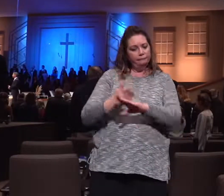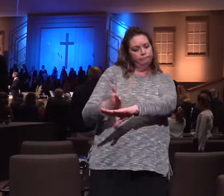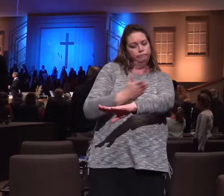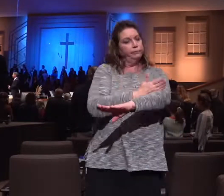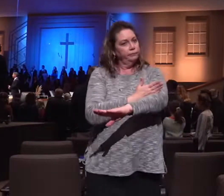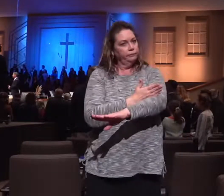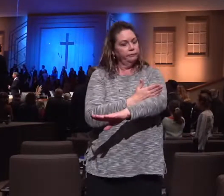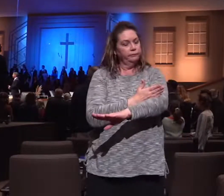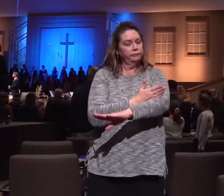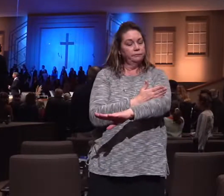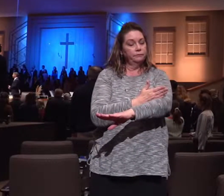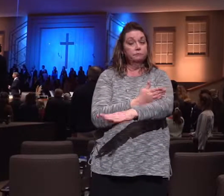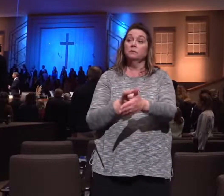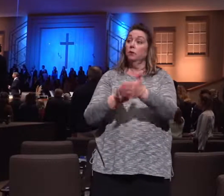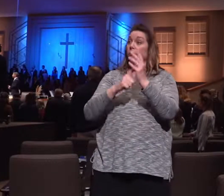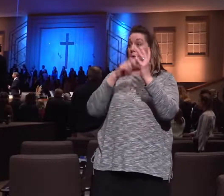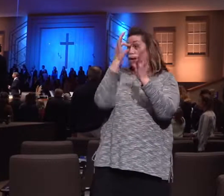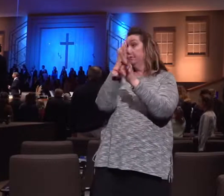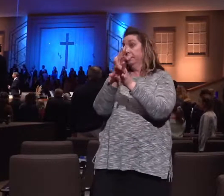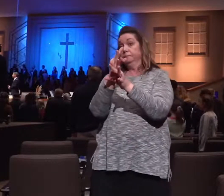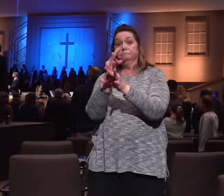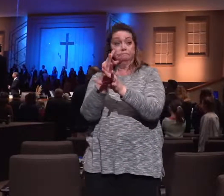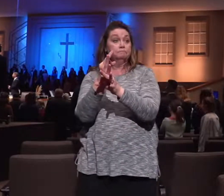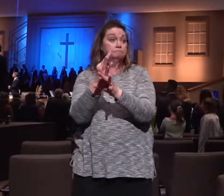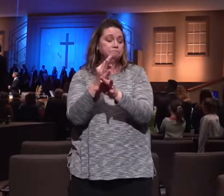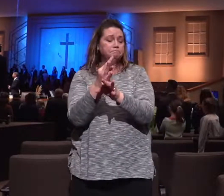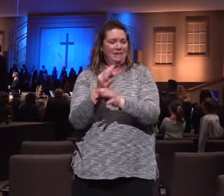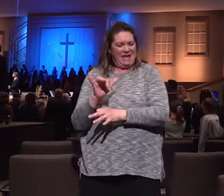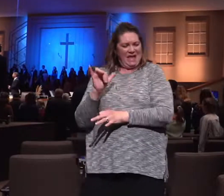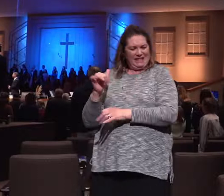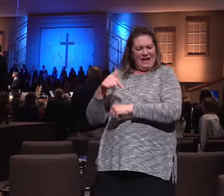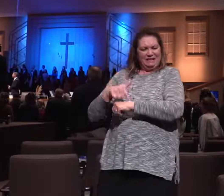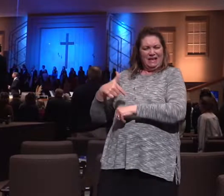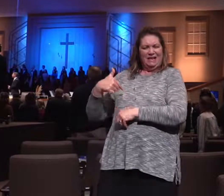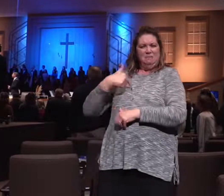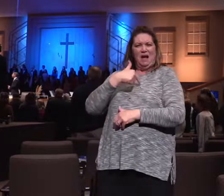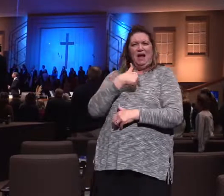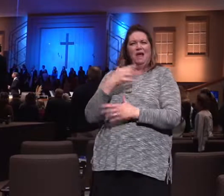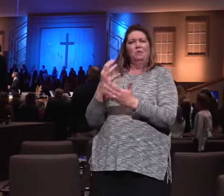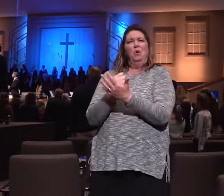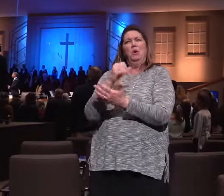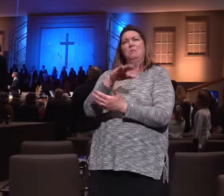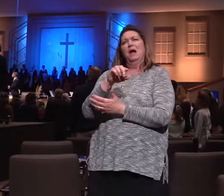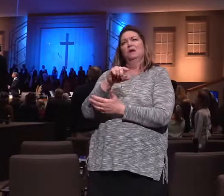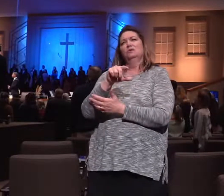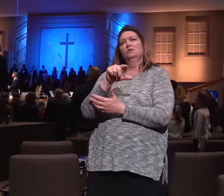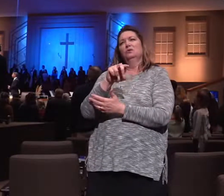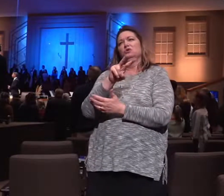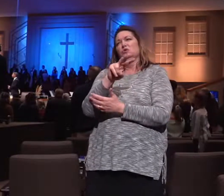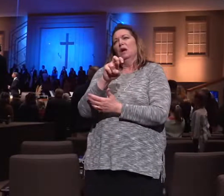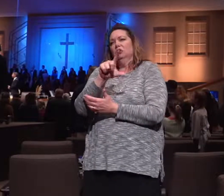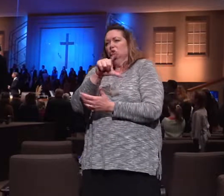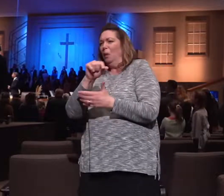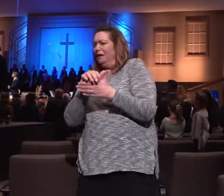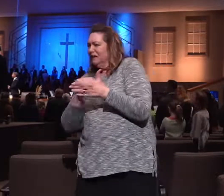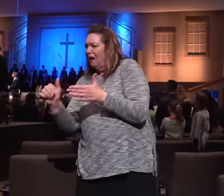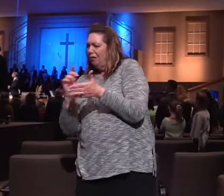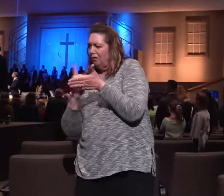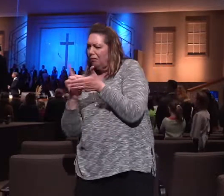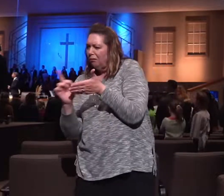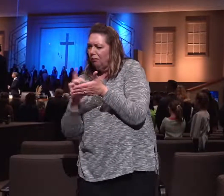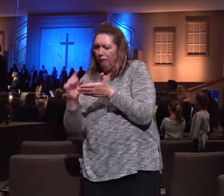do that, it took faith. And I was making about $220 a week back then. And I thought, man,